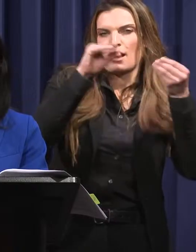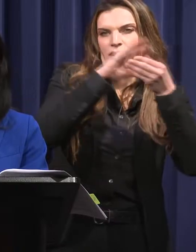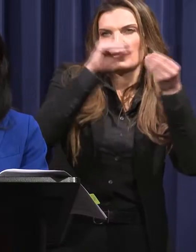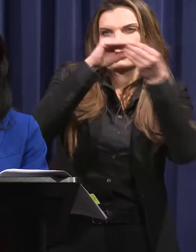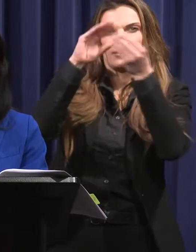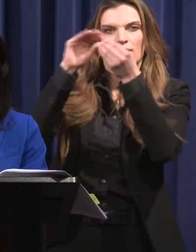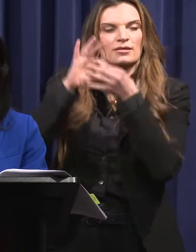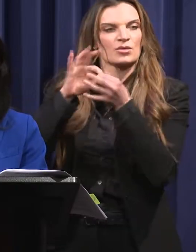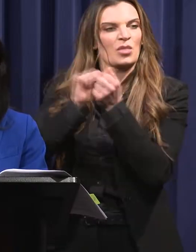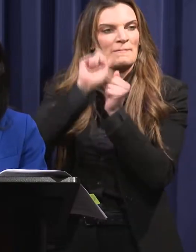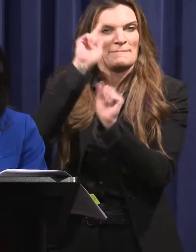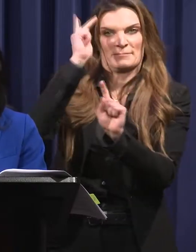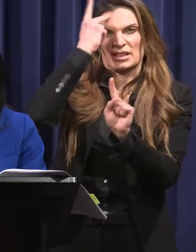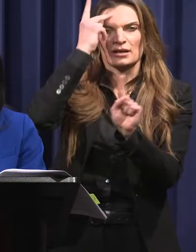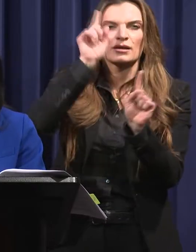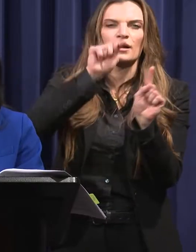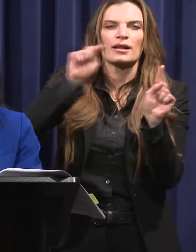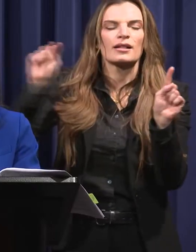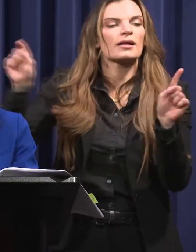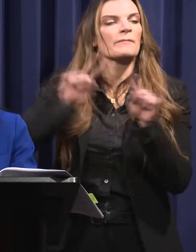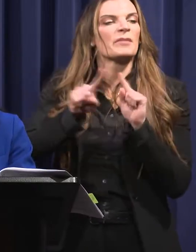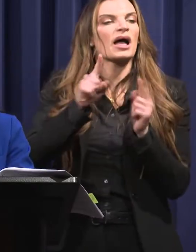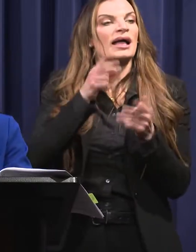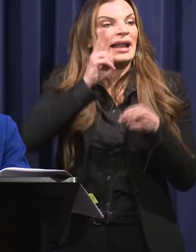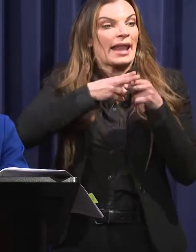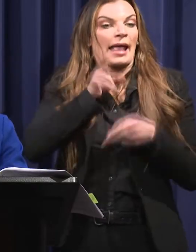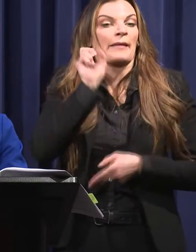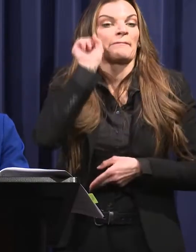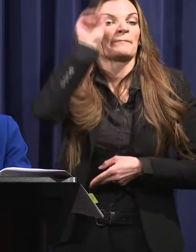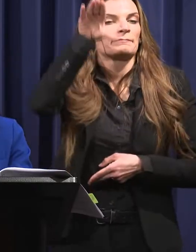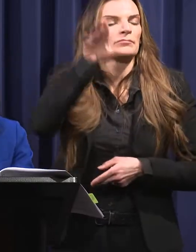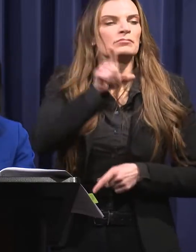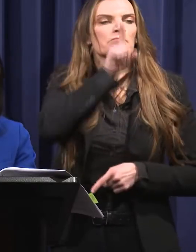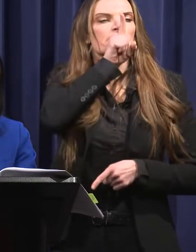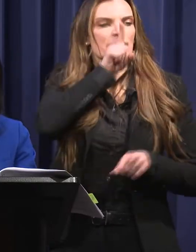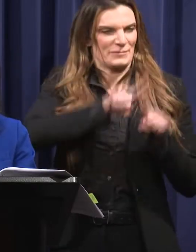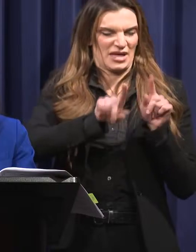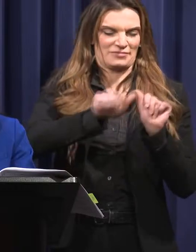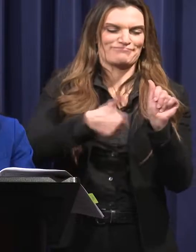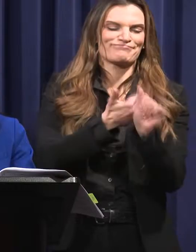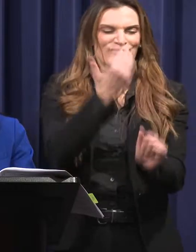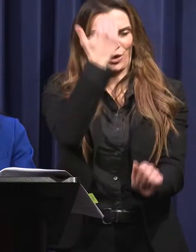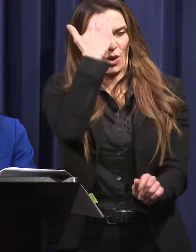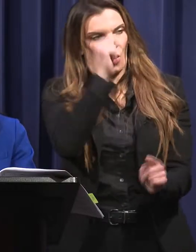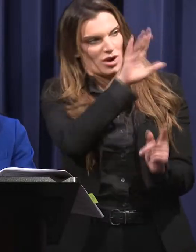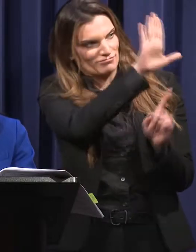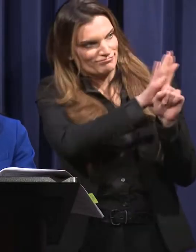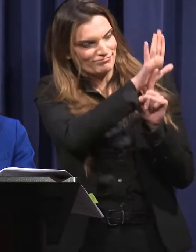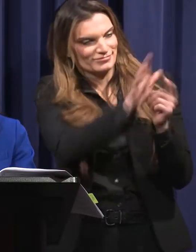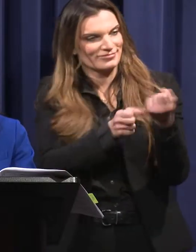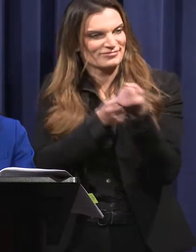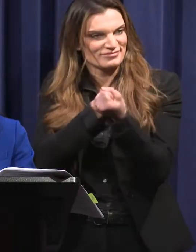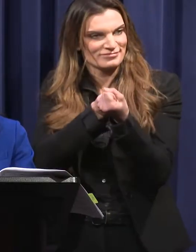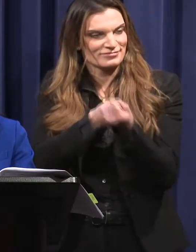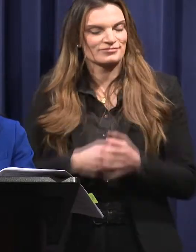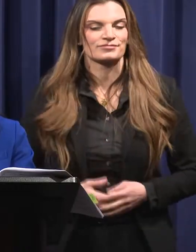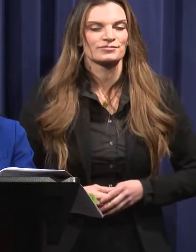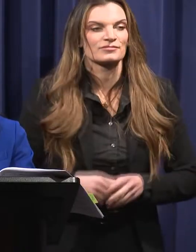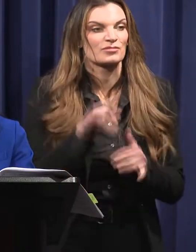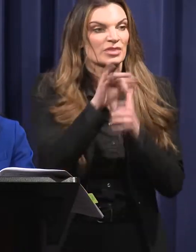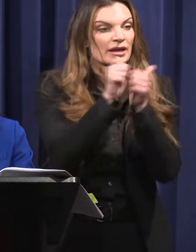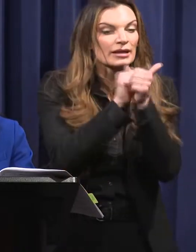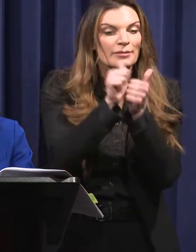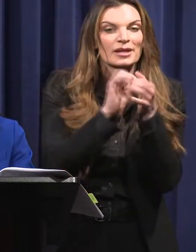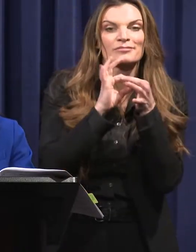of endorsing specific candidates. And these funds are more accurately characterized as campaign war chests than anything having to do